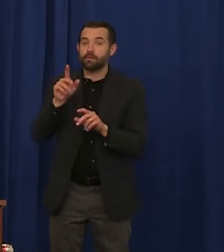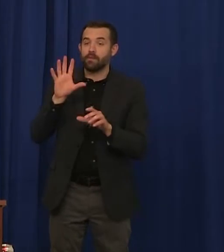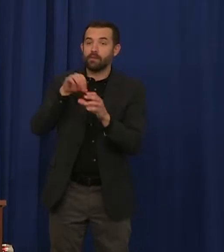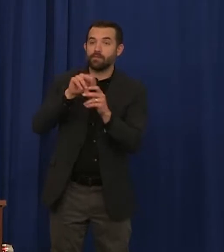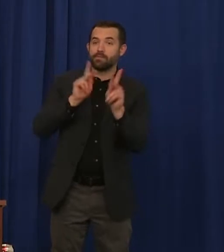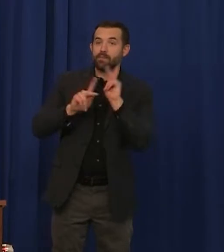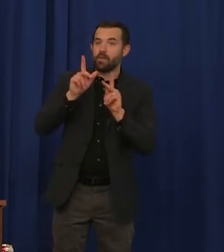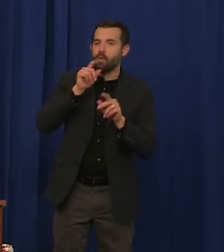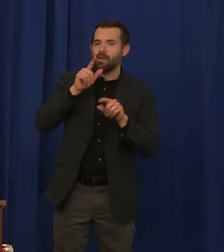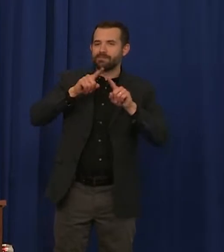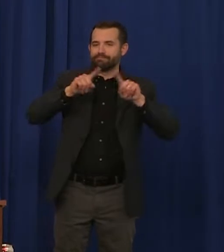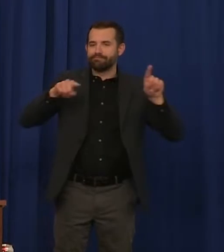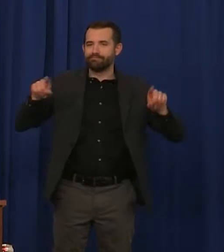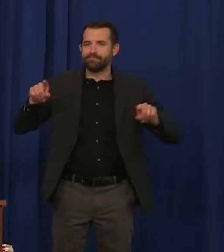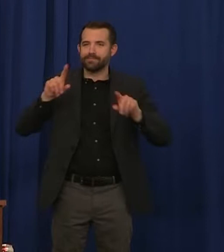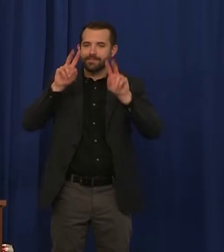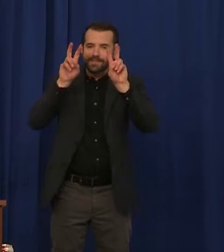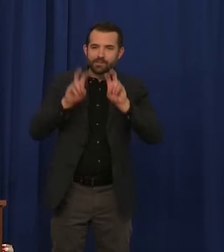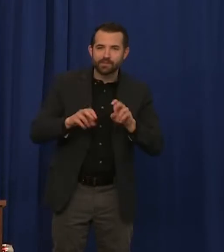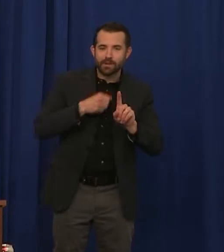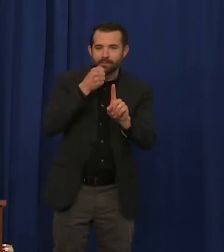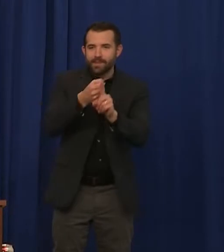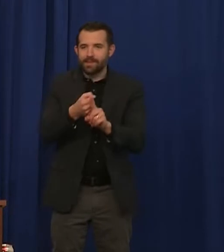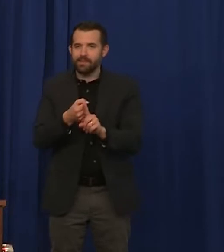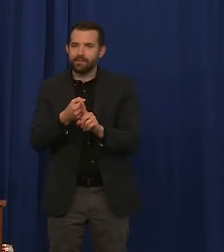that impacted their initial application.